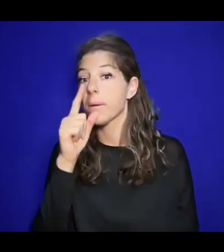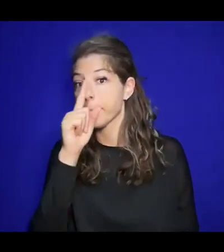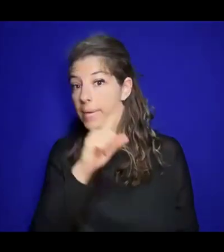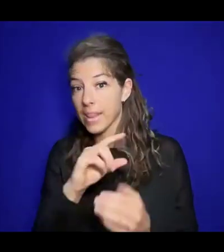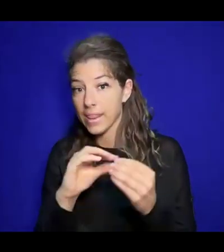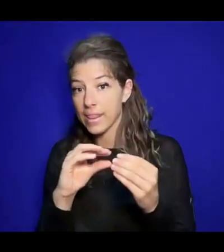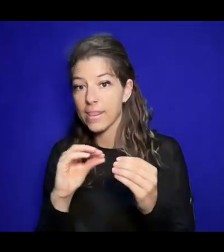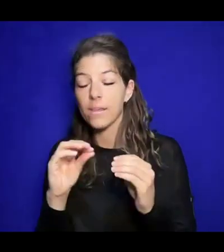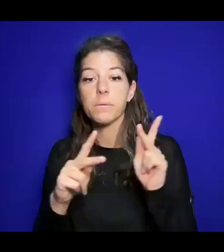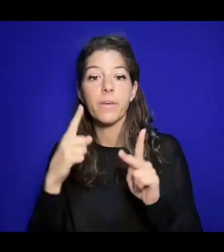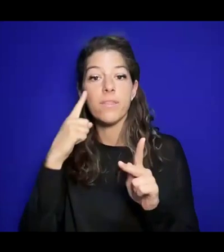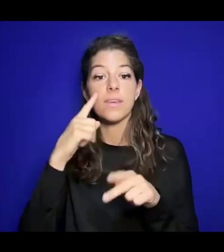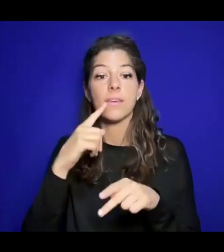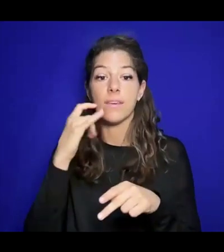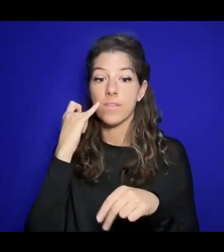people think that